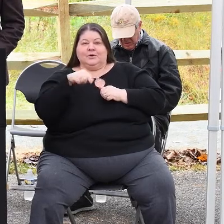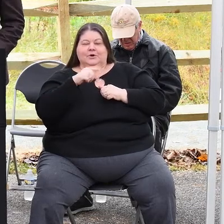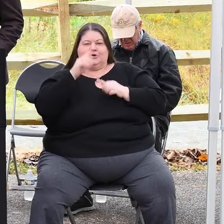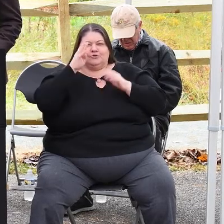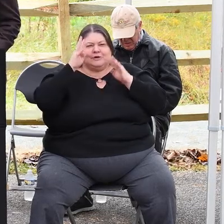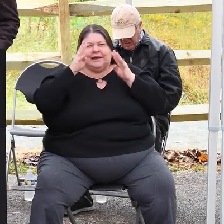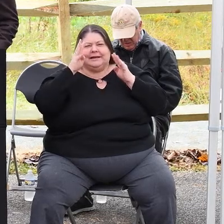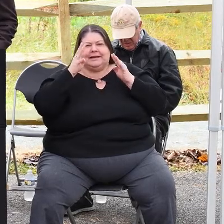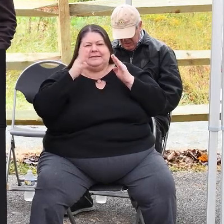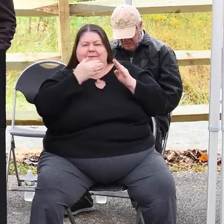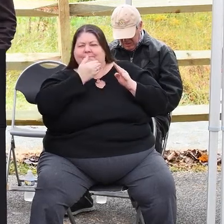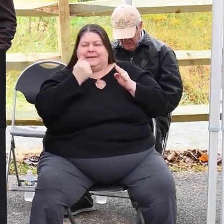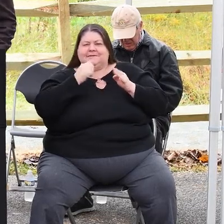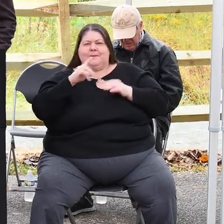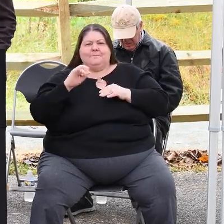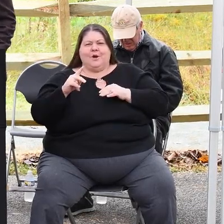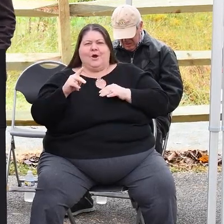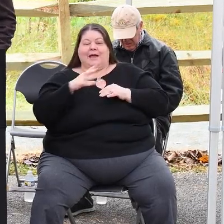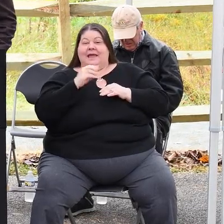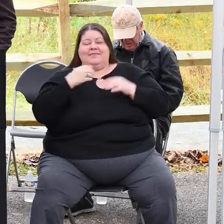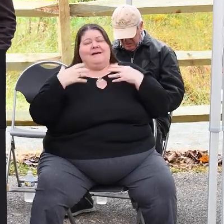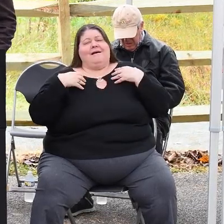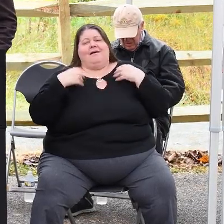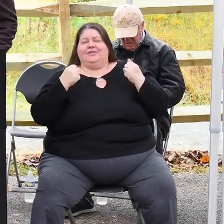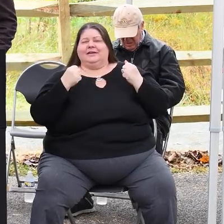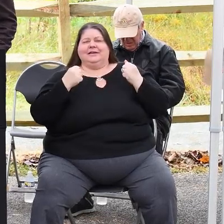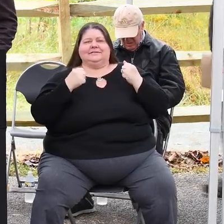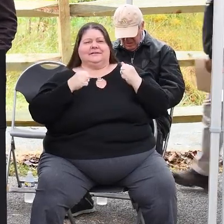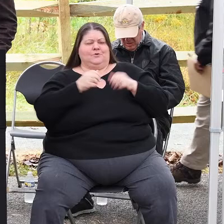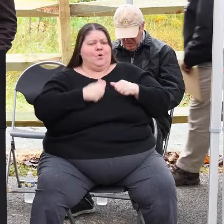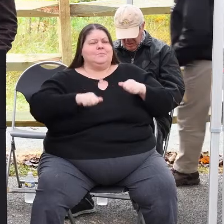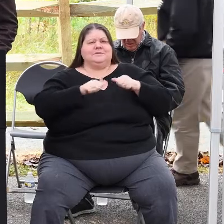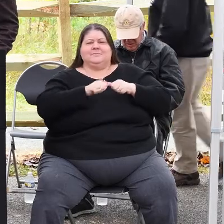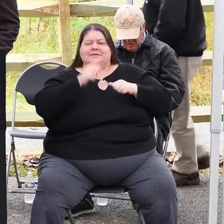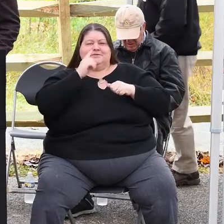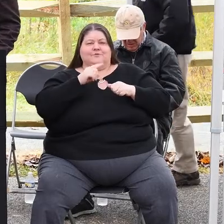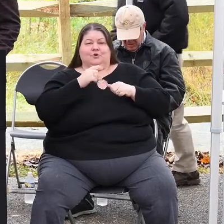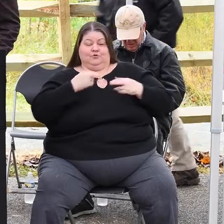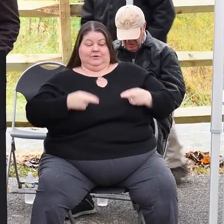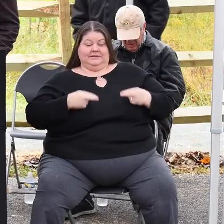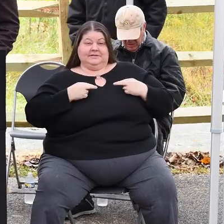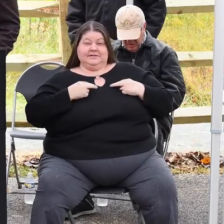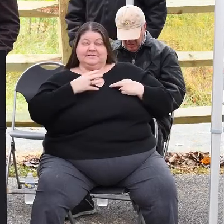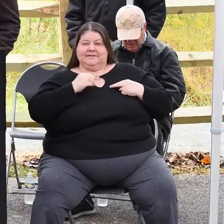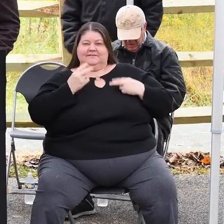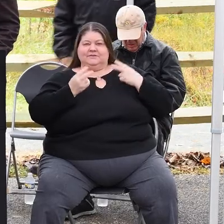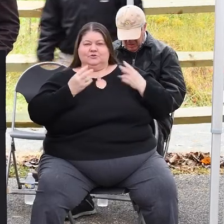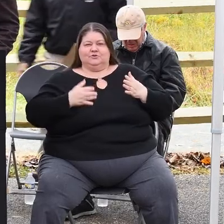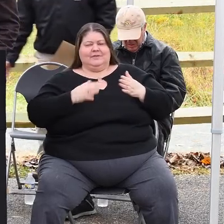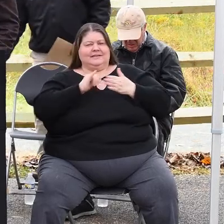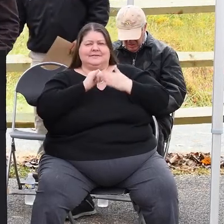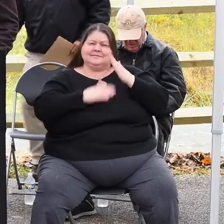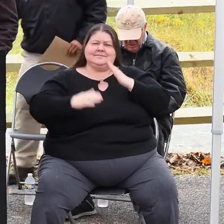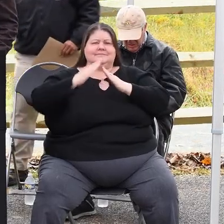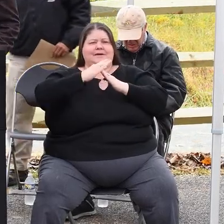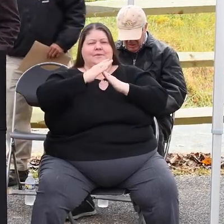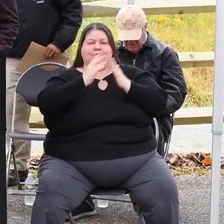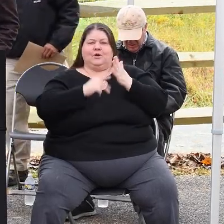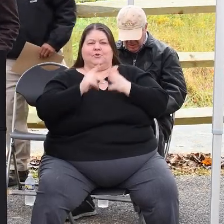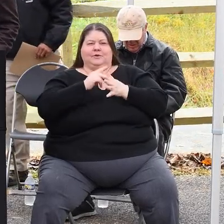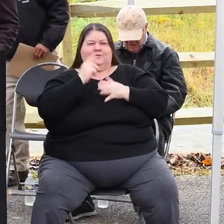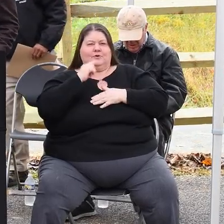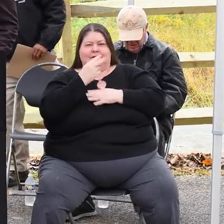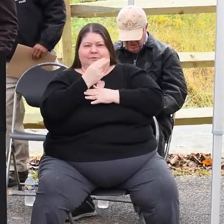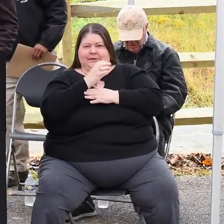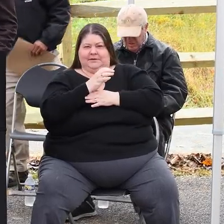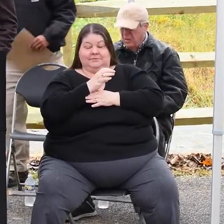best parks and the healthiest open spaces for our residents and visitors remains a top priority. Howard